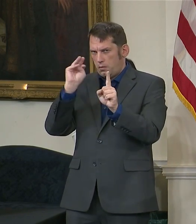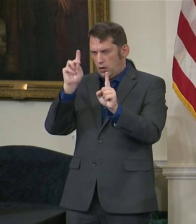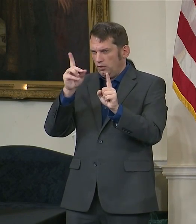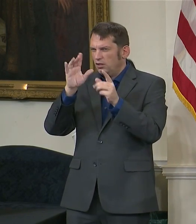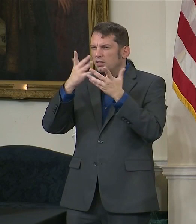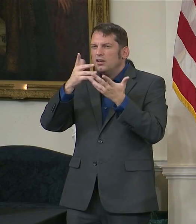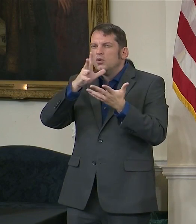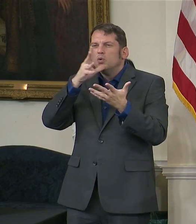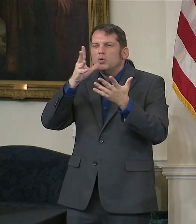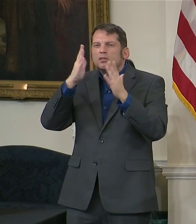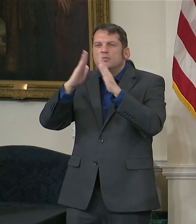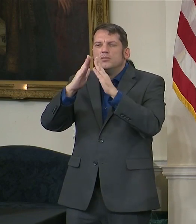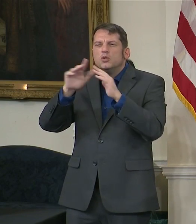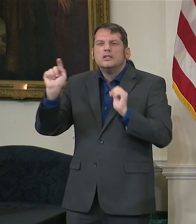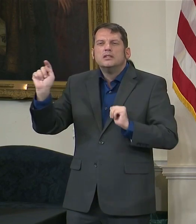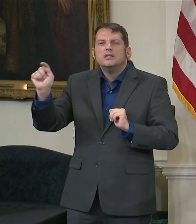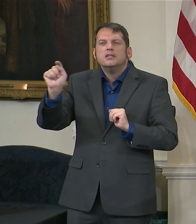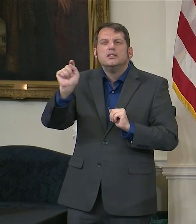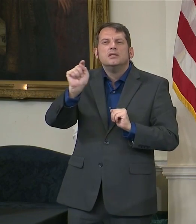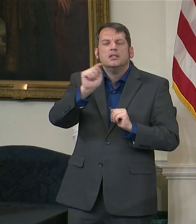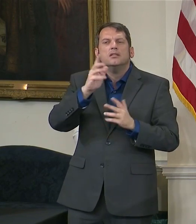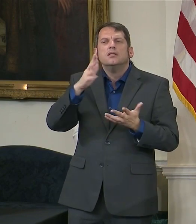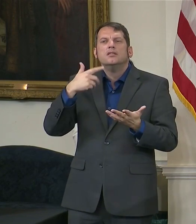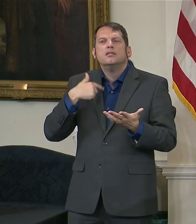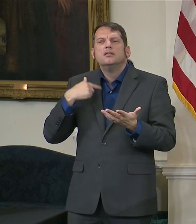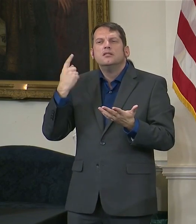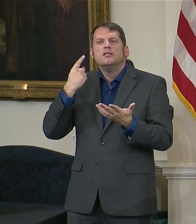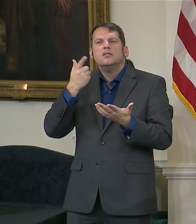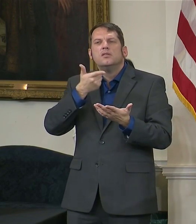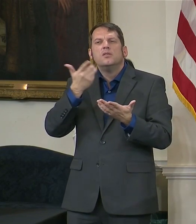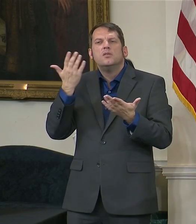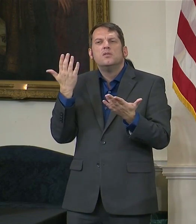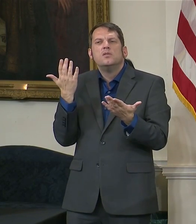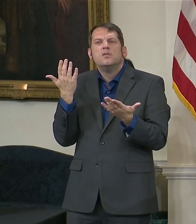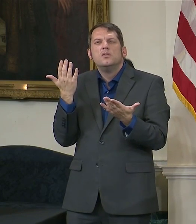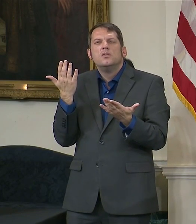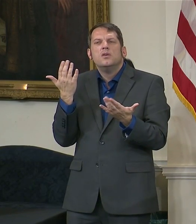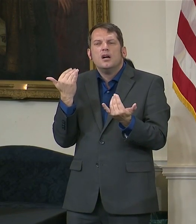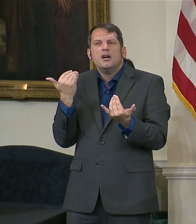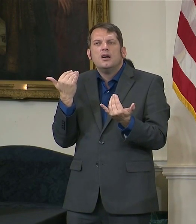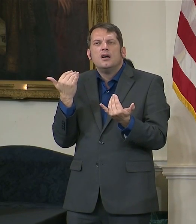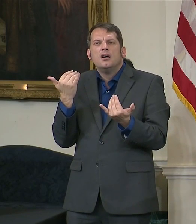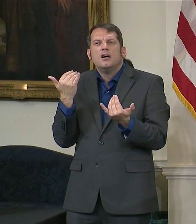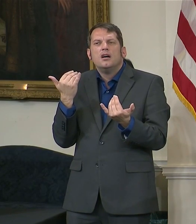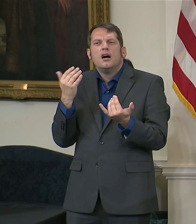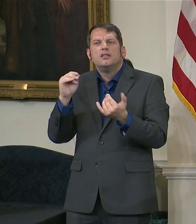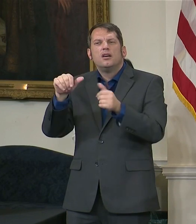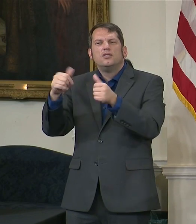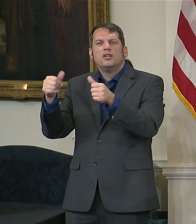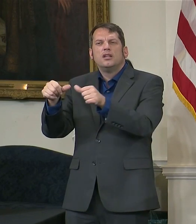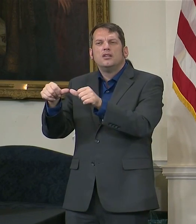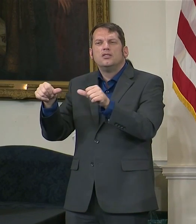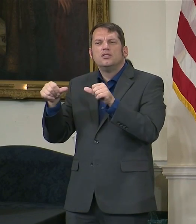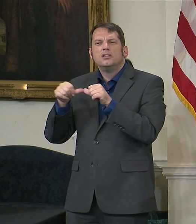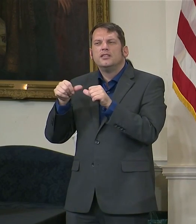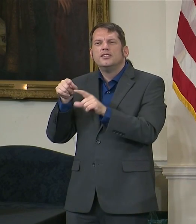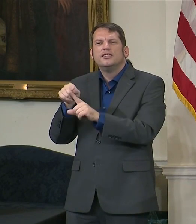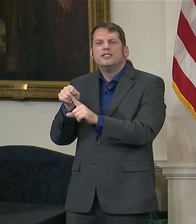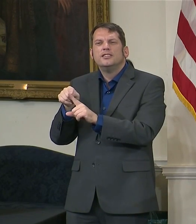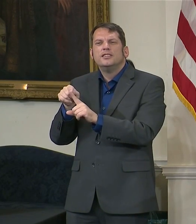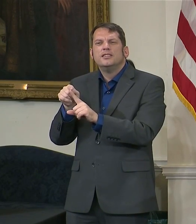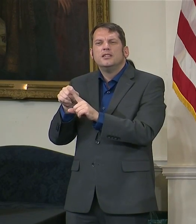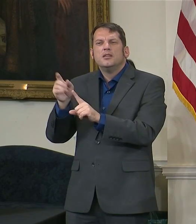special effort to get the word out to regions that are not near Baltimore or not near Laurel, because those are quite